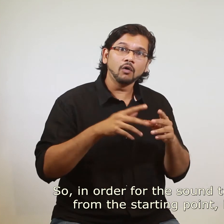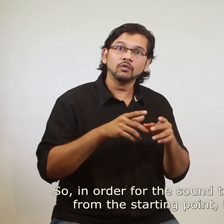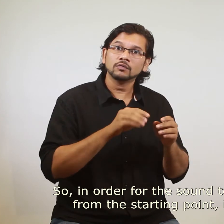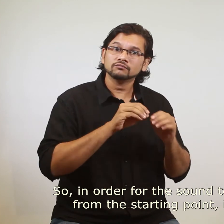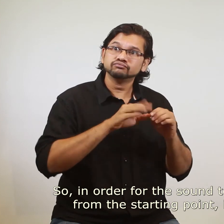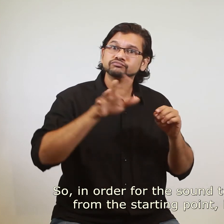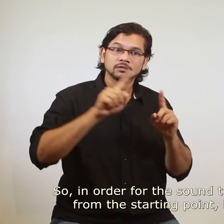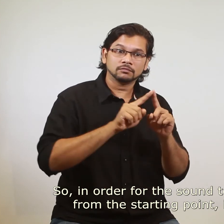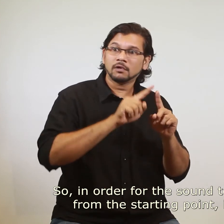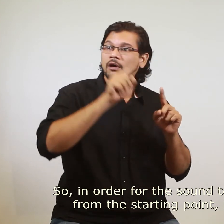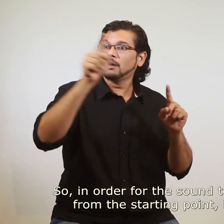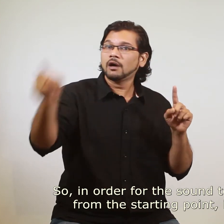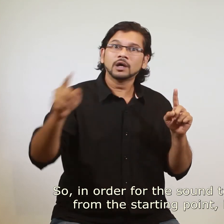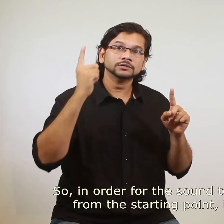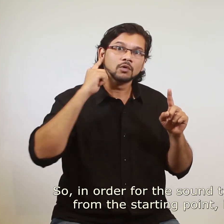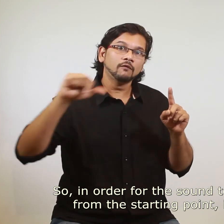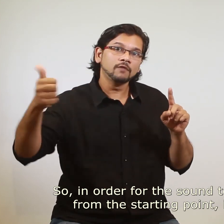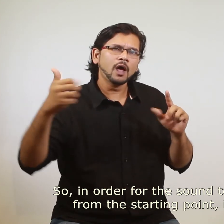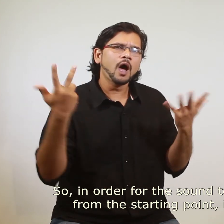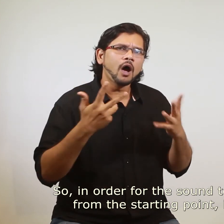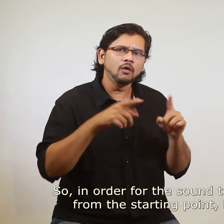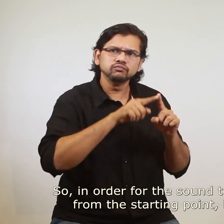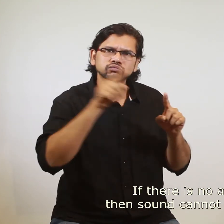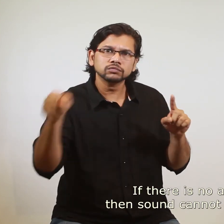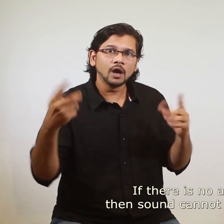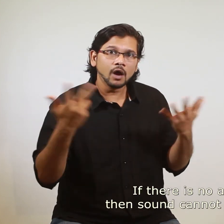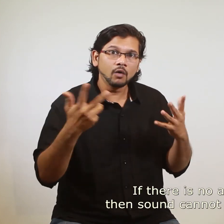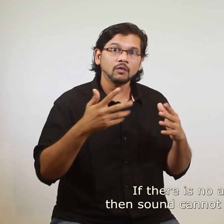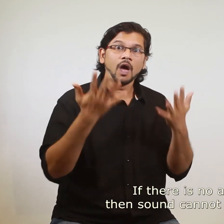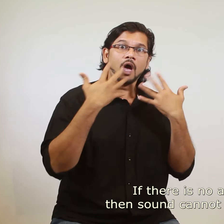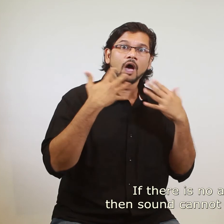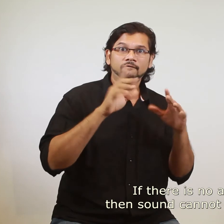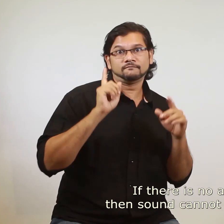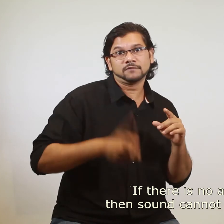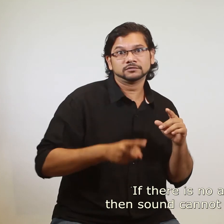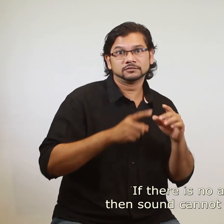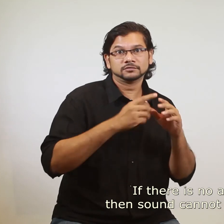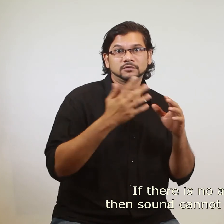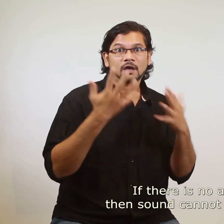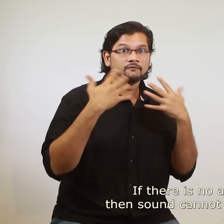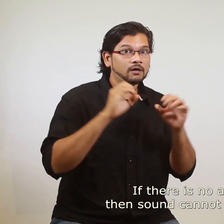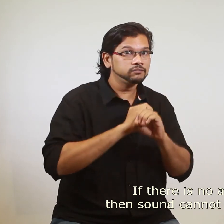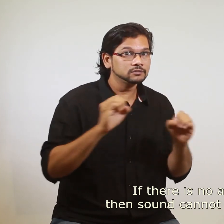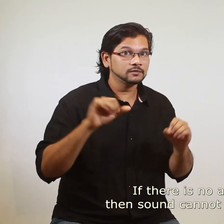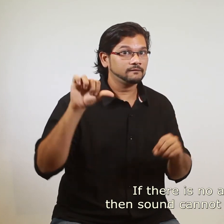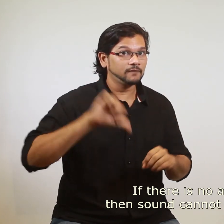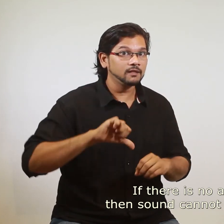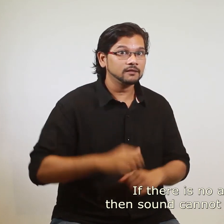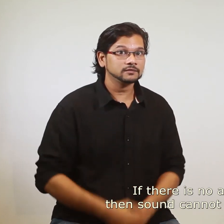So, in order for the sound to reach a point from the starting point, it needs air. If there is no air, then